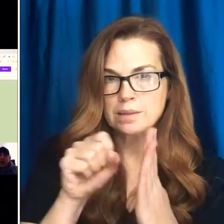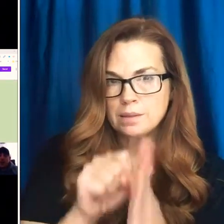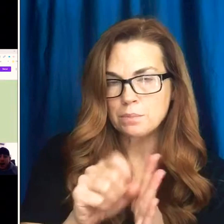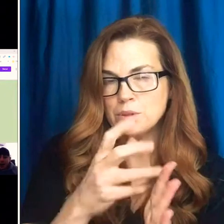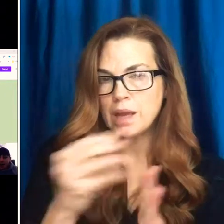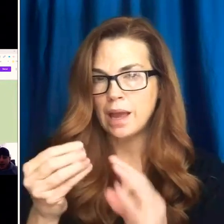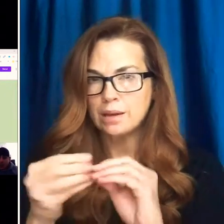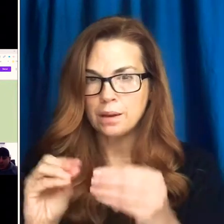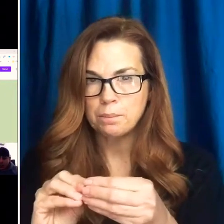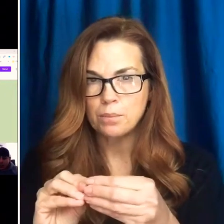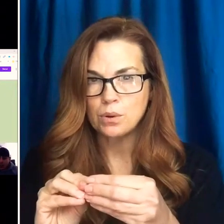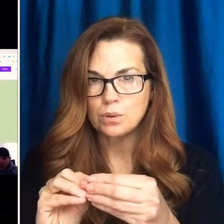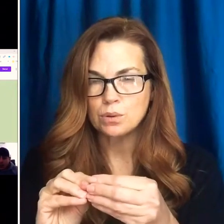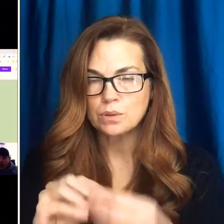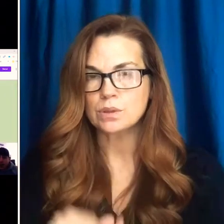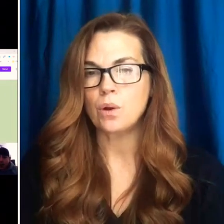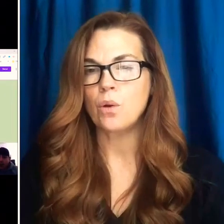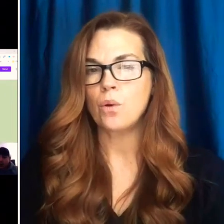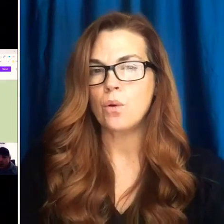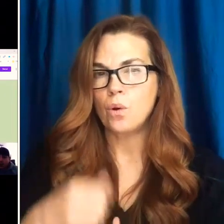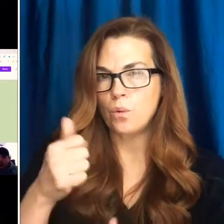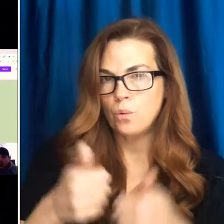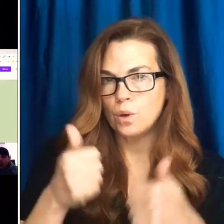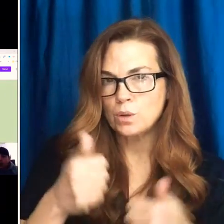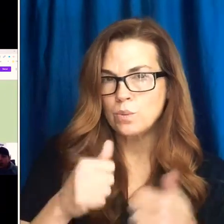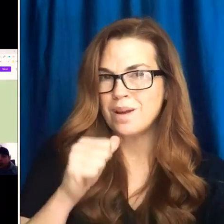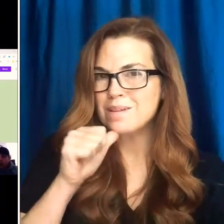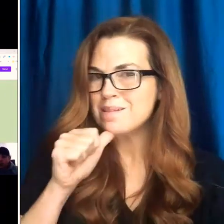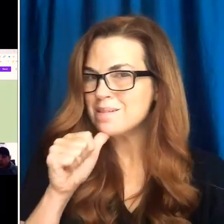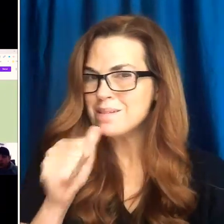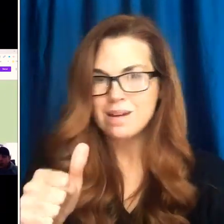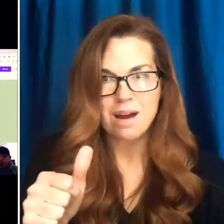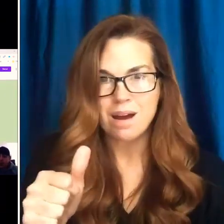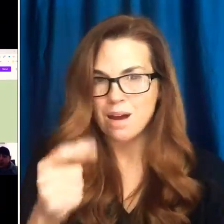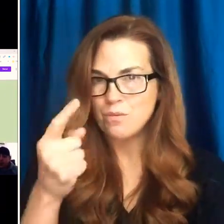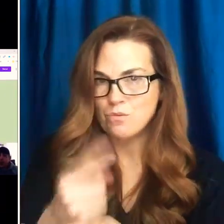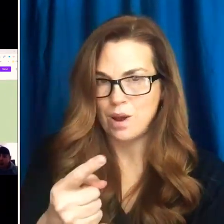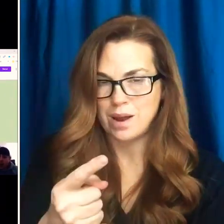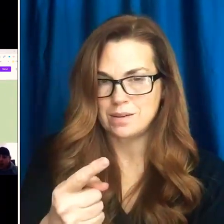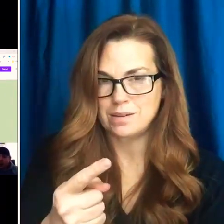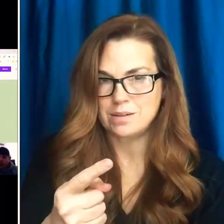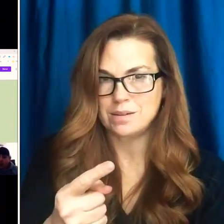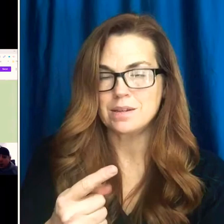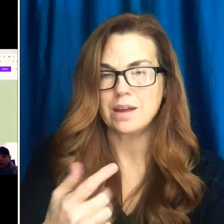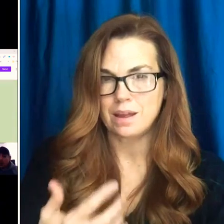is not correct, and where was an